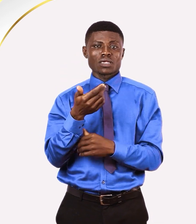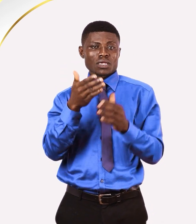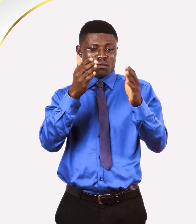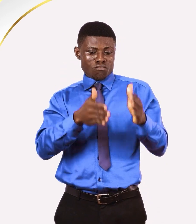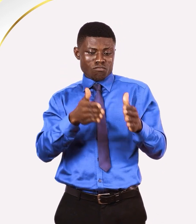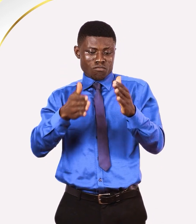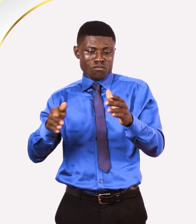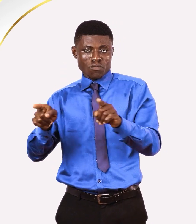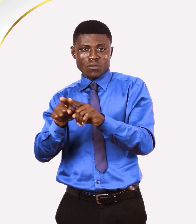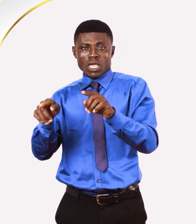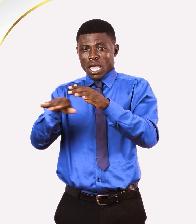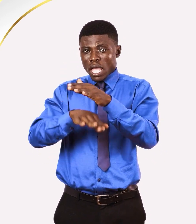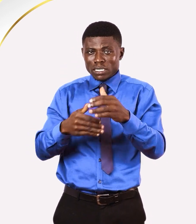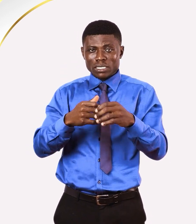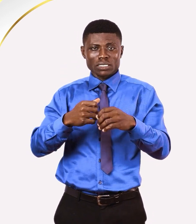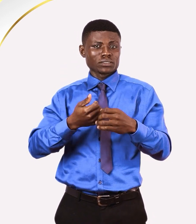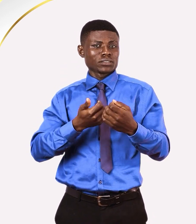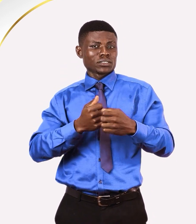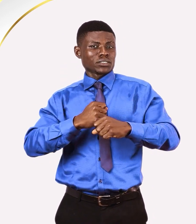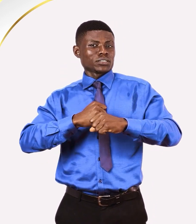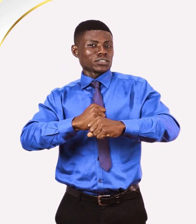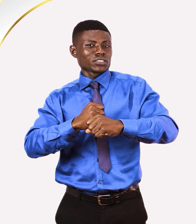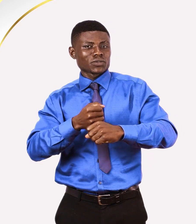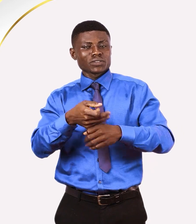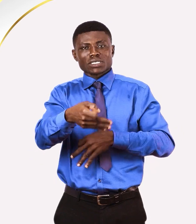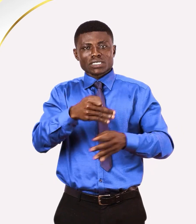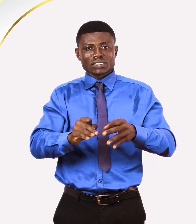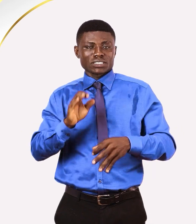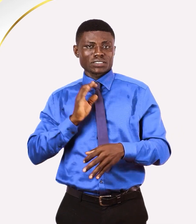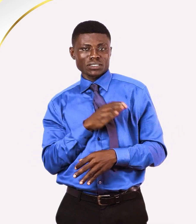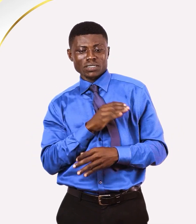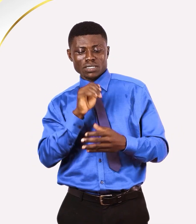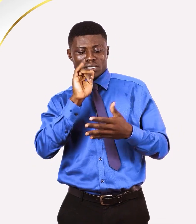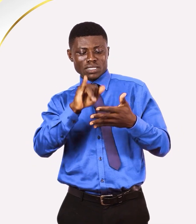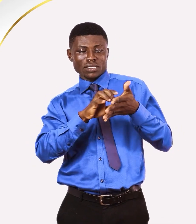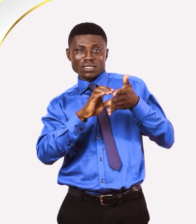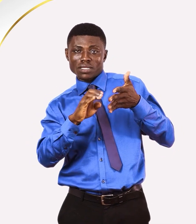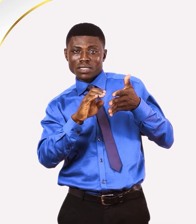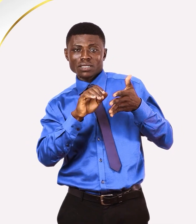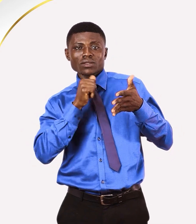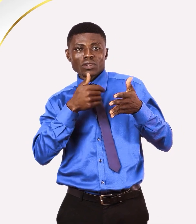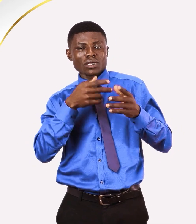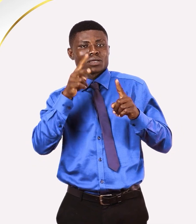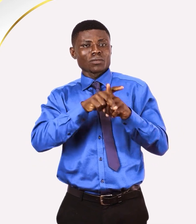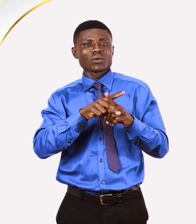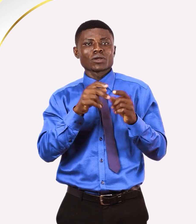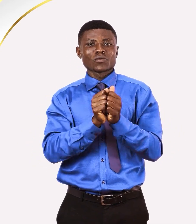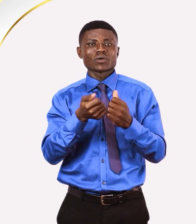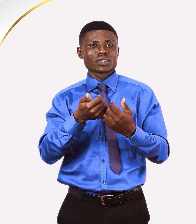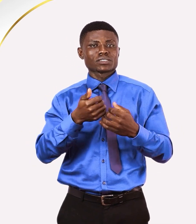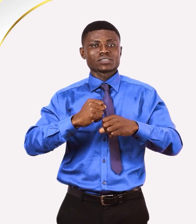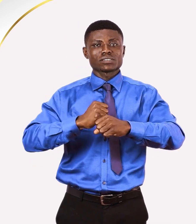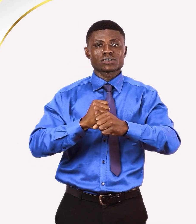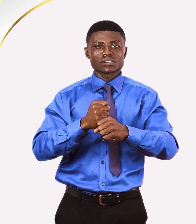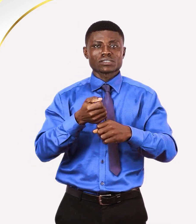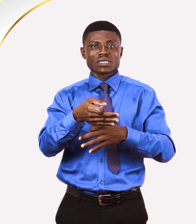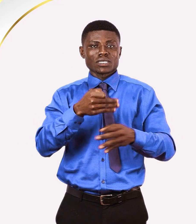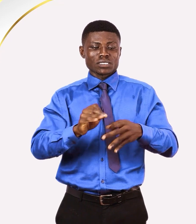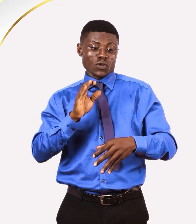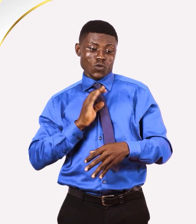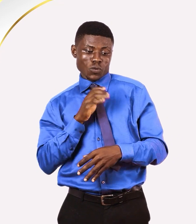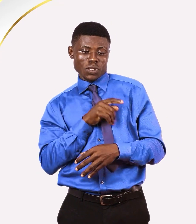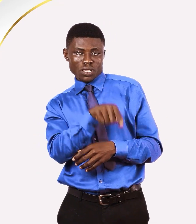2.3 Agencies under the Securities and Exchange Commission. This section does not apply to the Securities